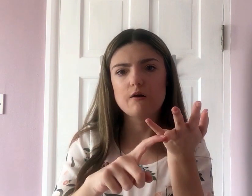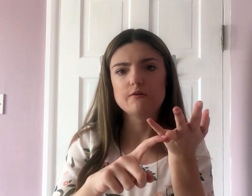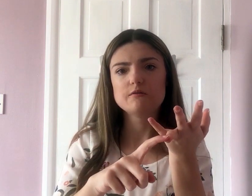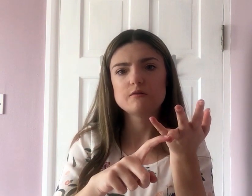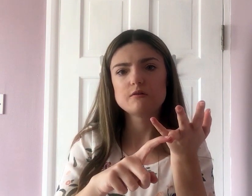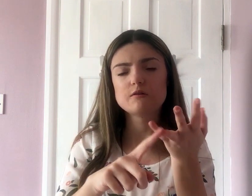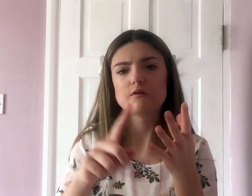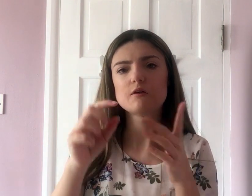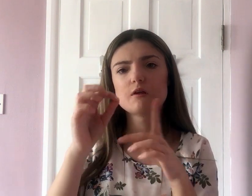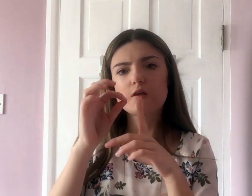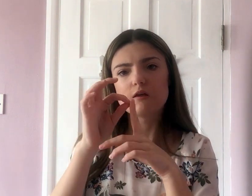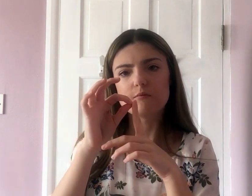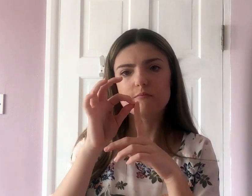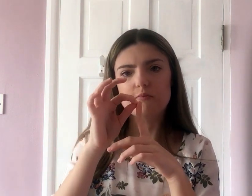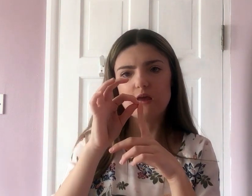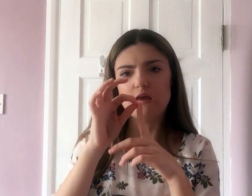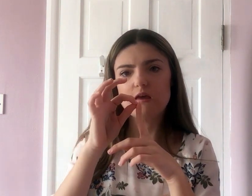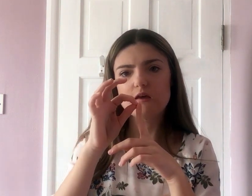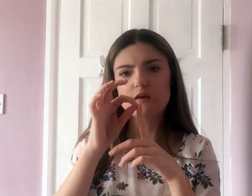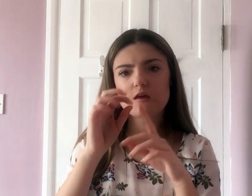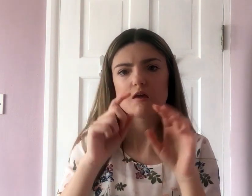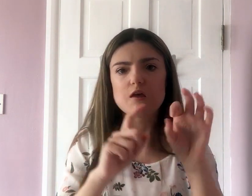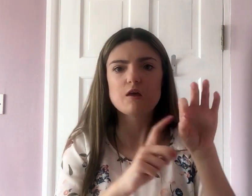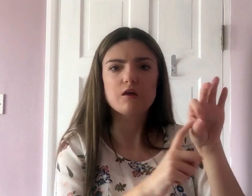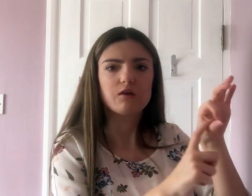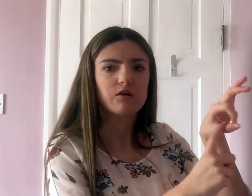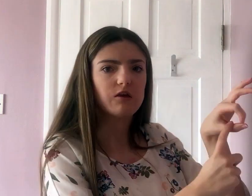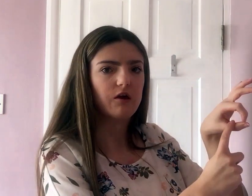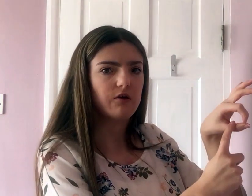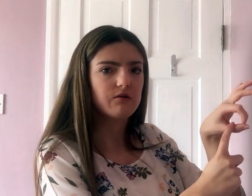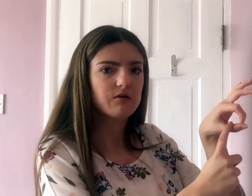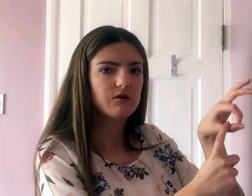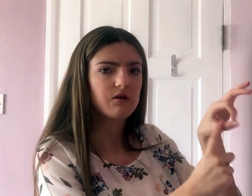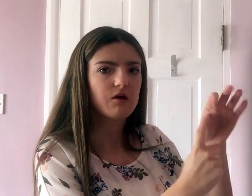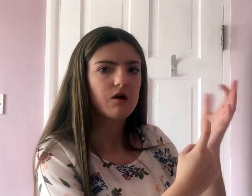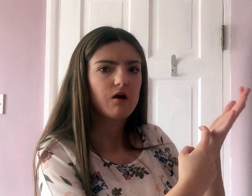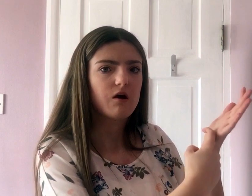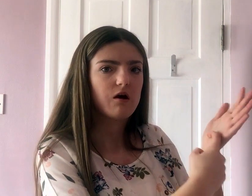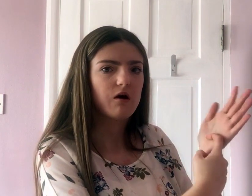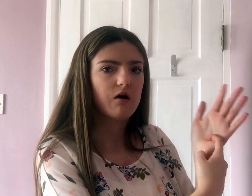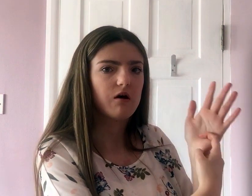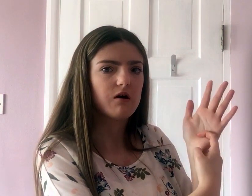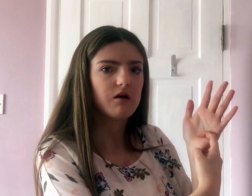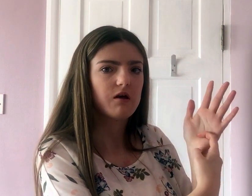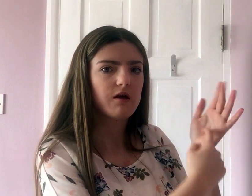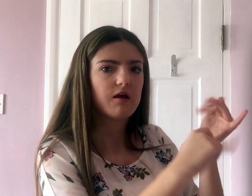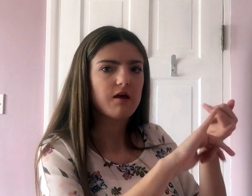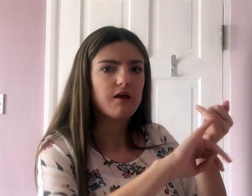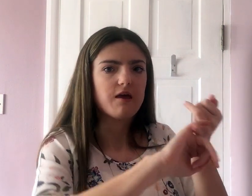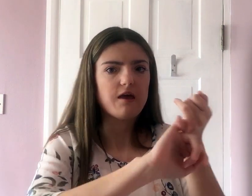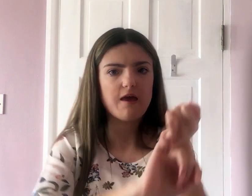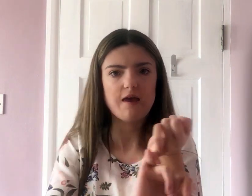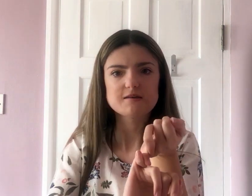O, P, Q, R,